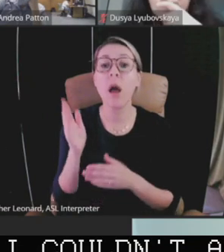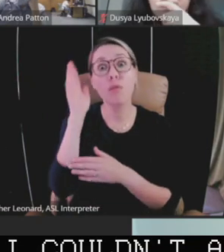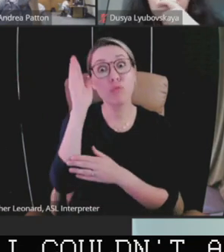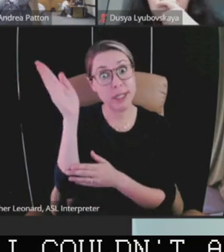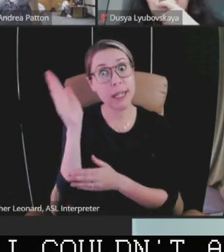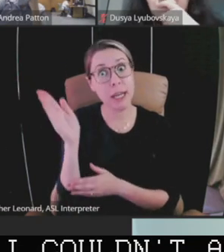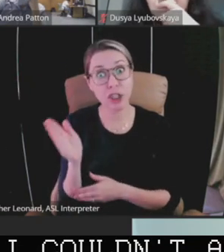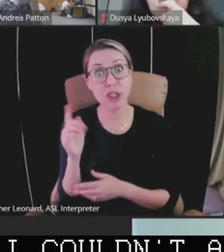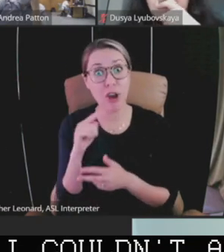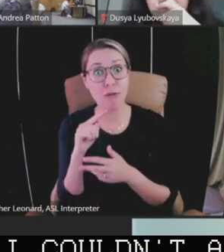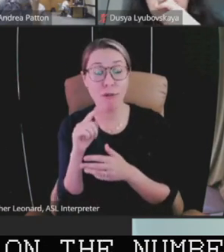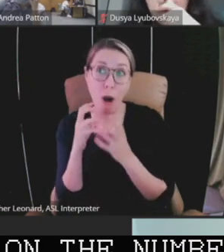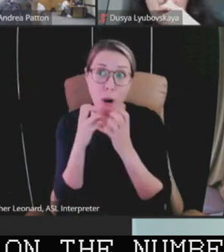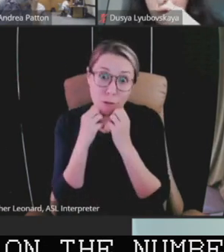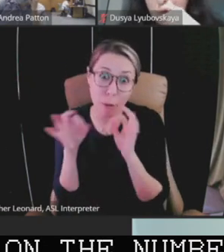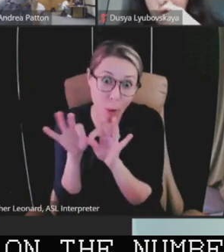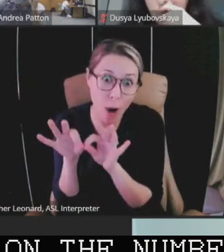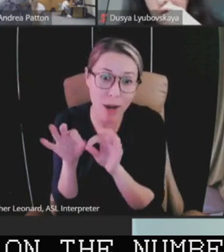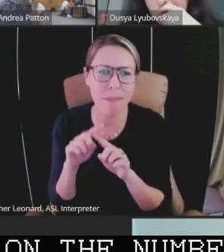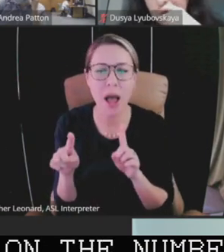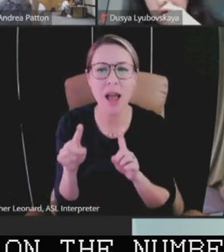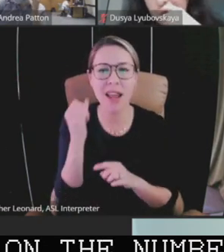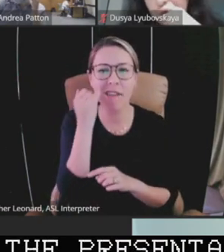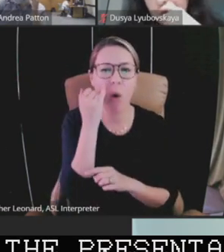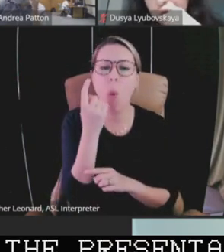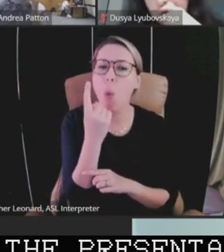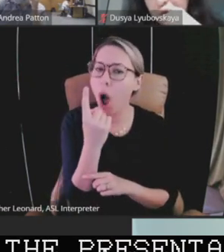but if we keep it to one or two at the